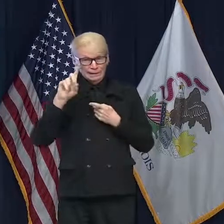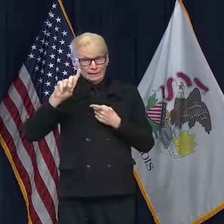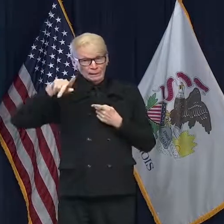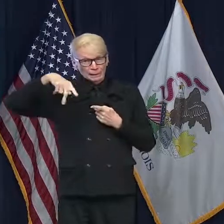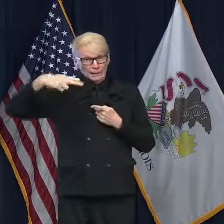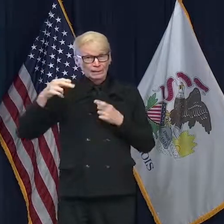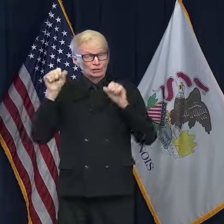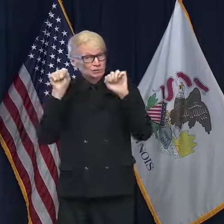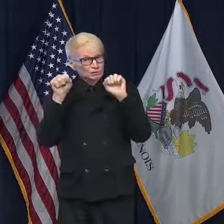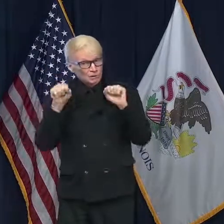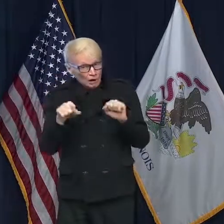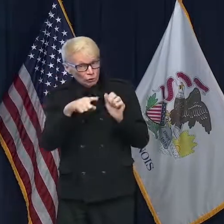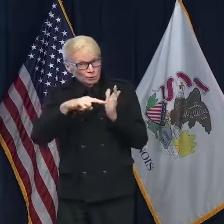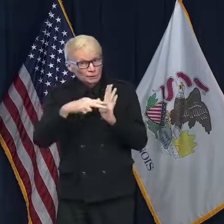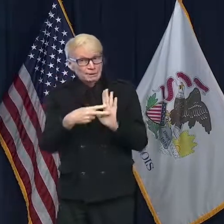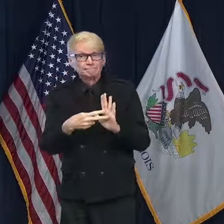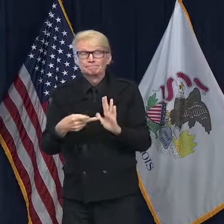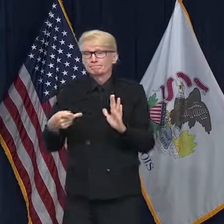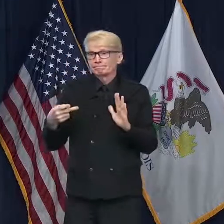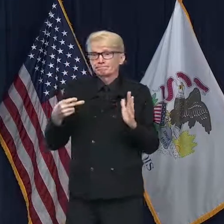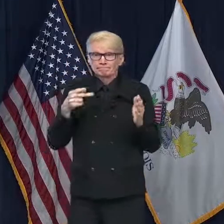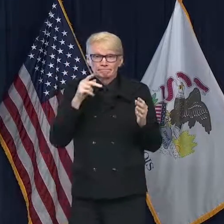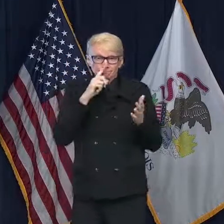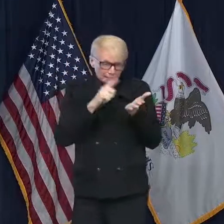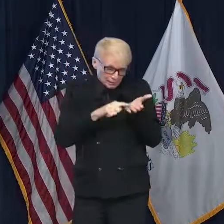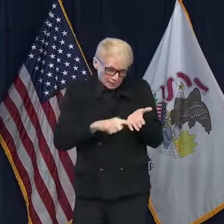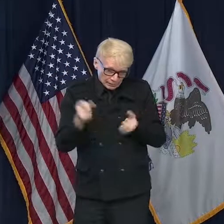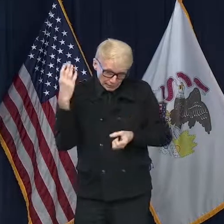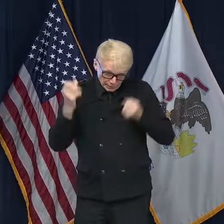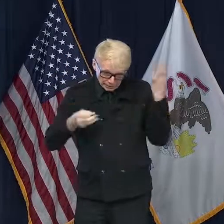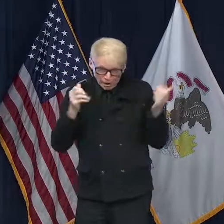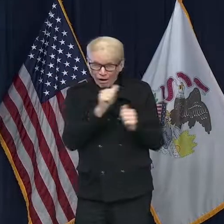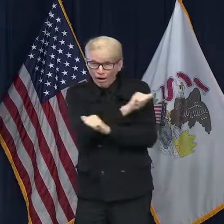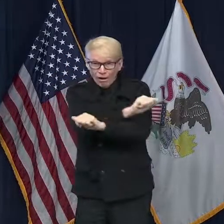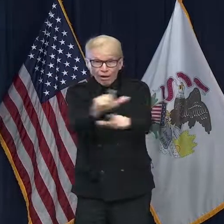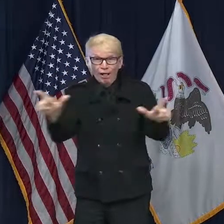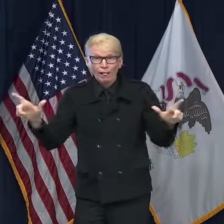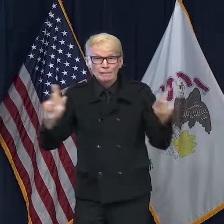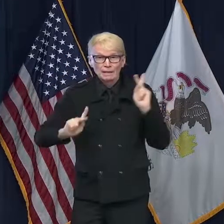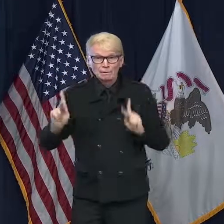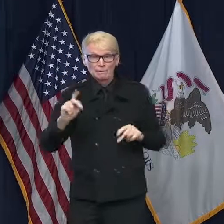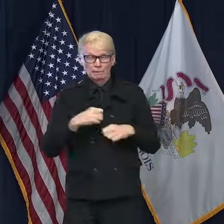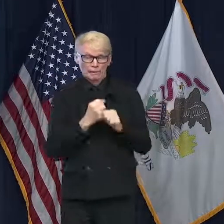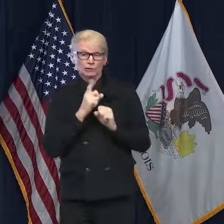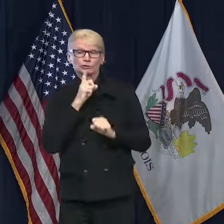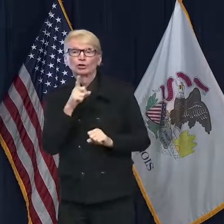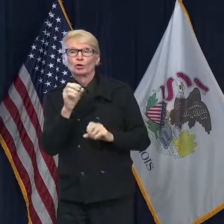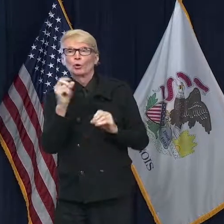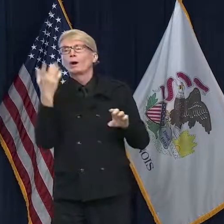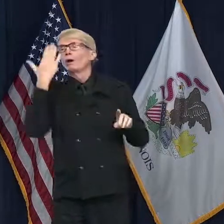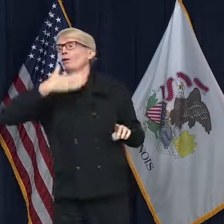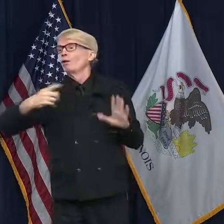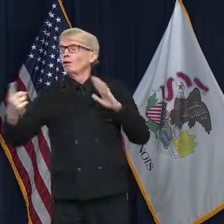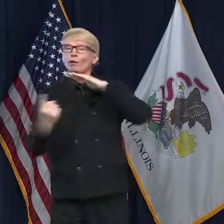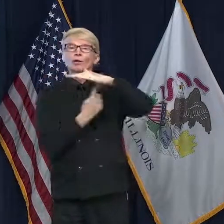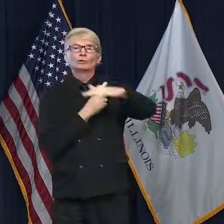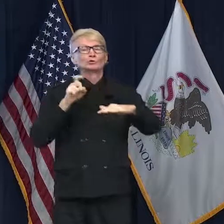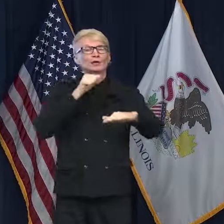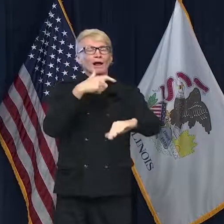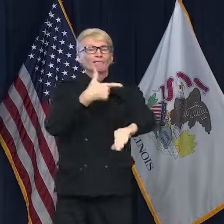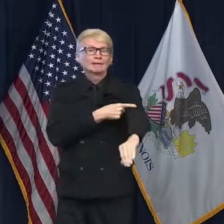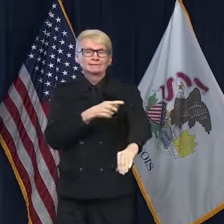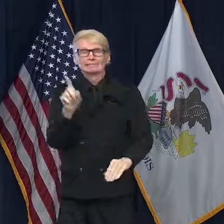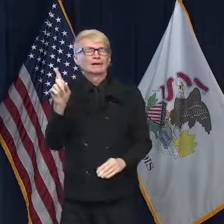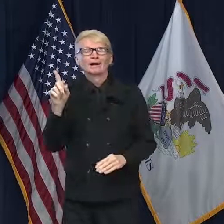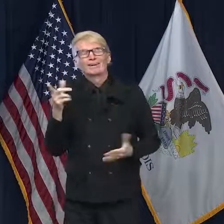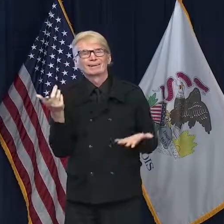ability to look at every place that vaccines are administered to make sure that no one was inappropriately given a vaccine?